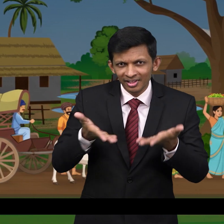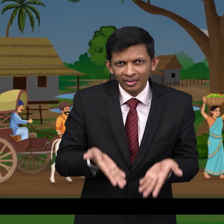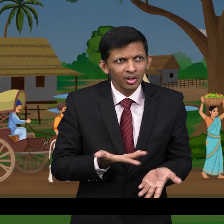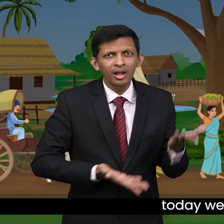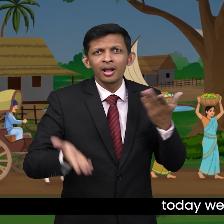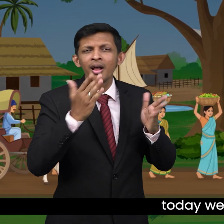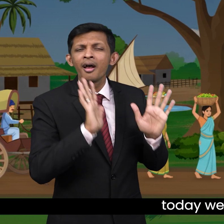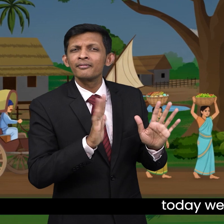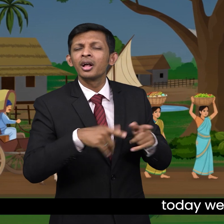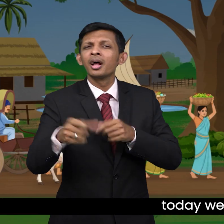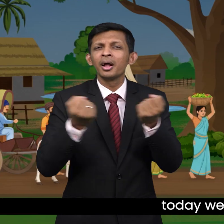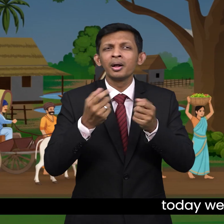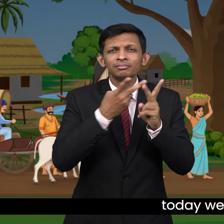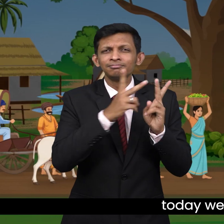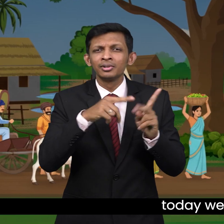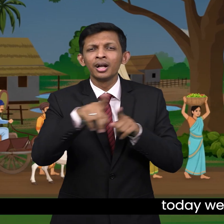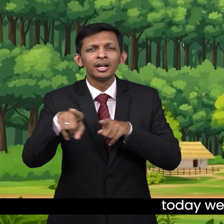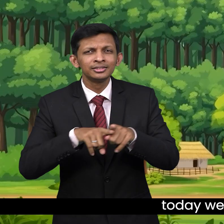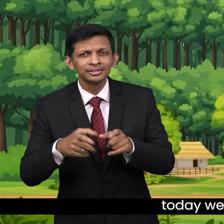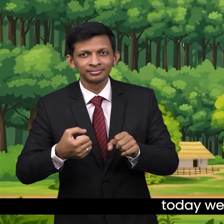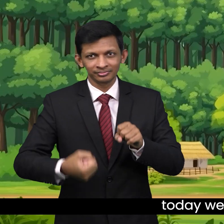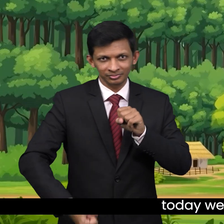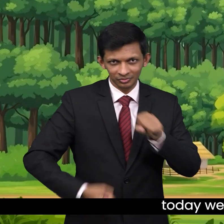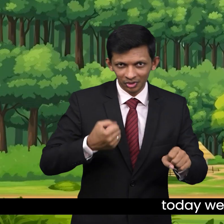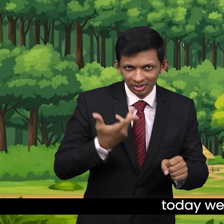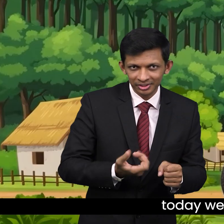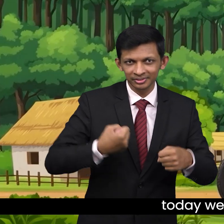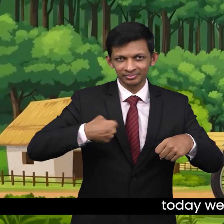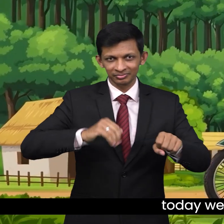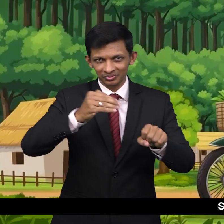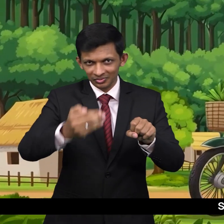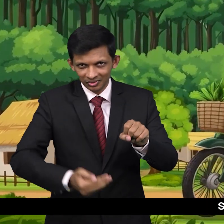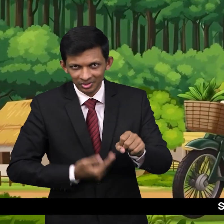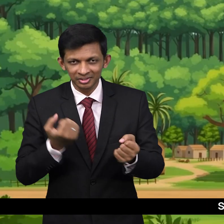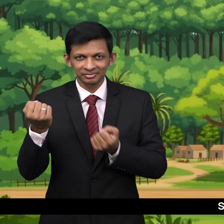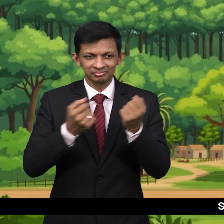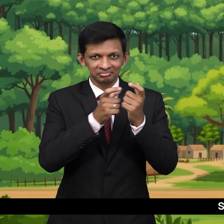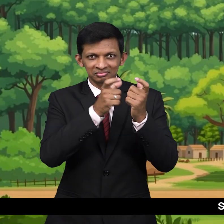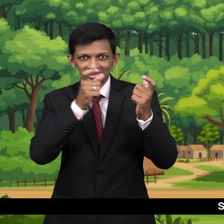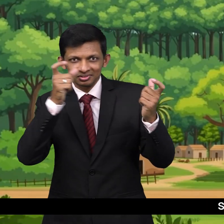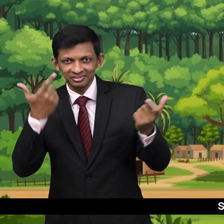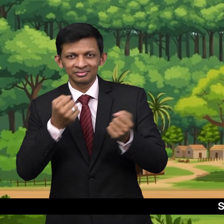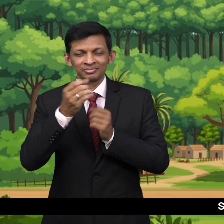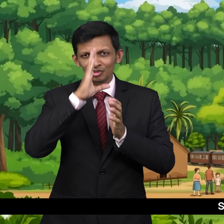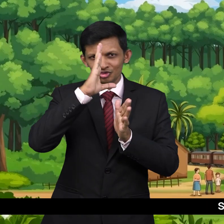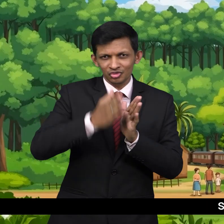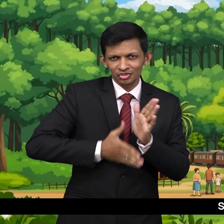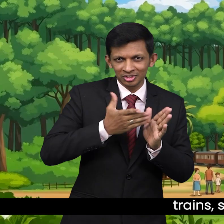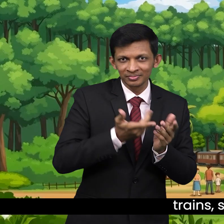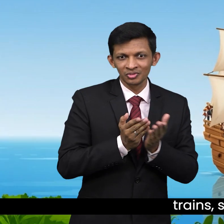Children, today we use vehicles like autos, scooters,